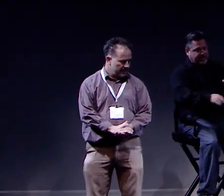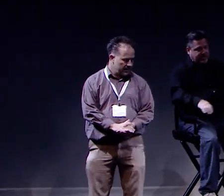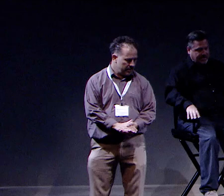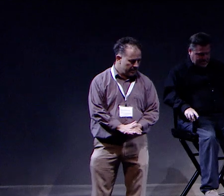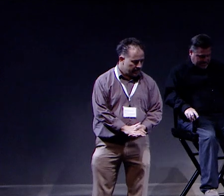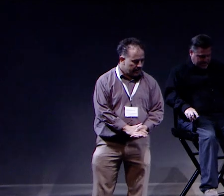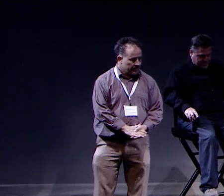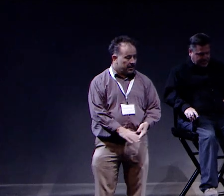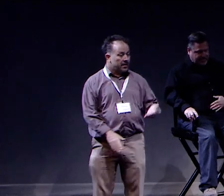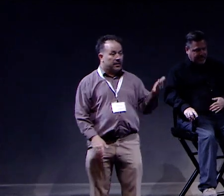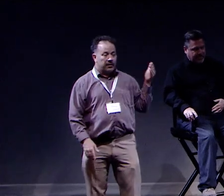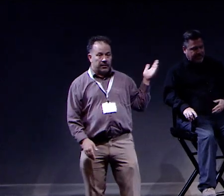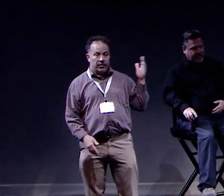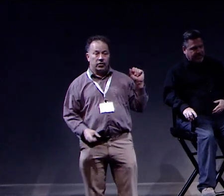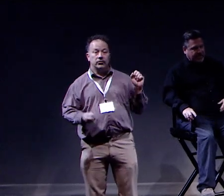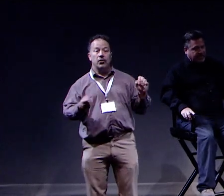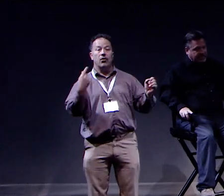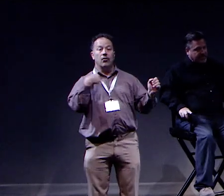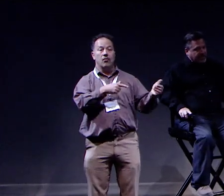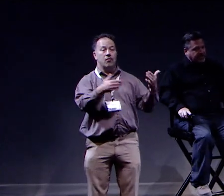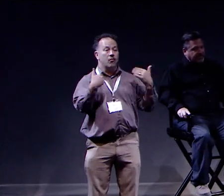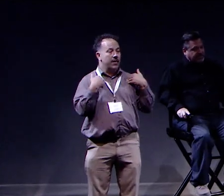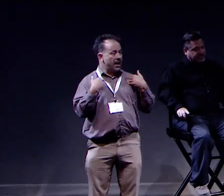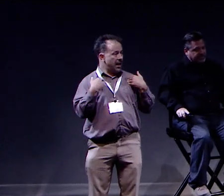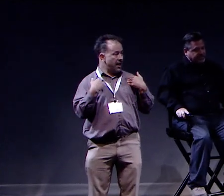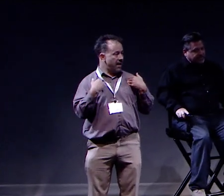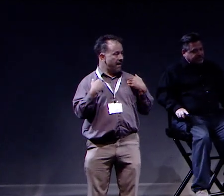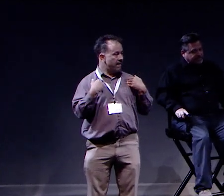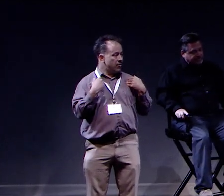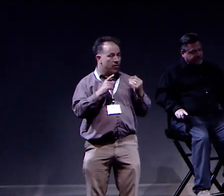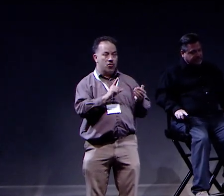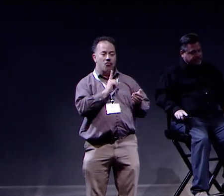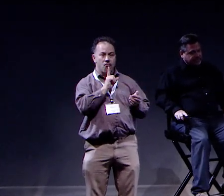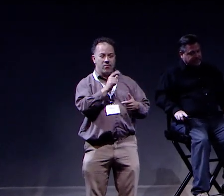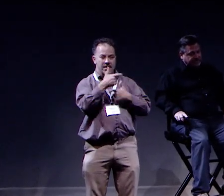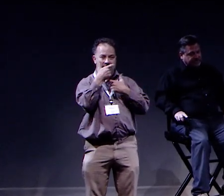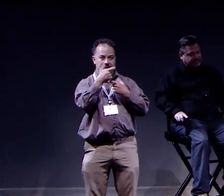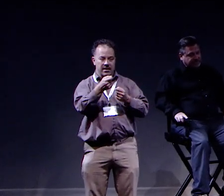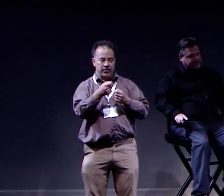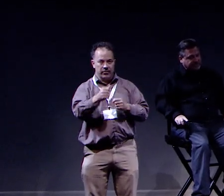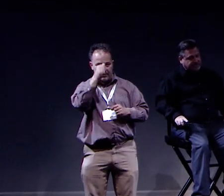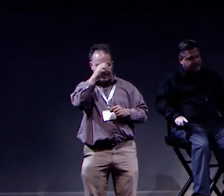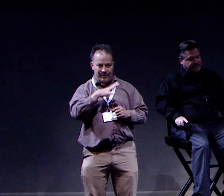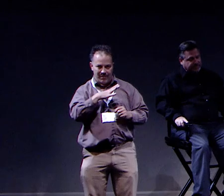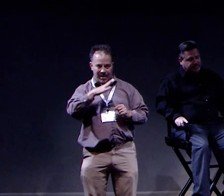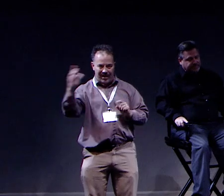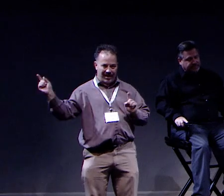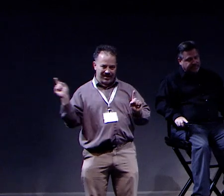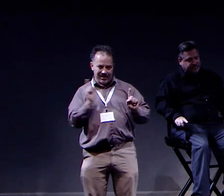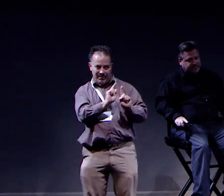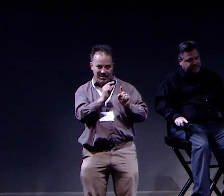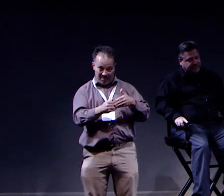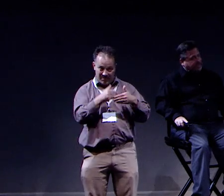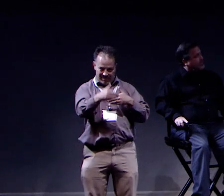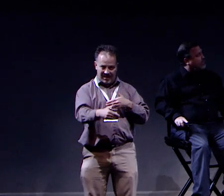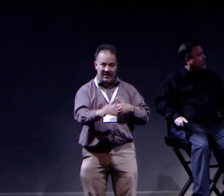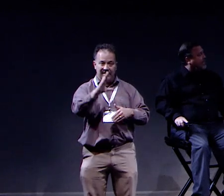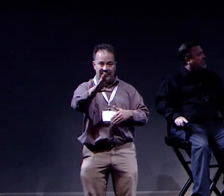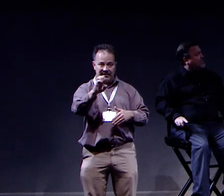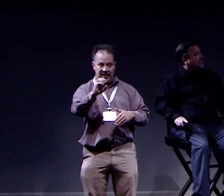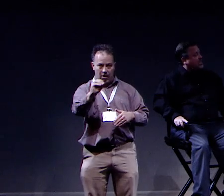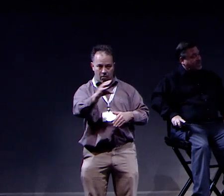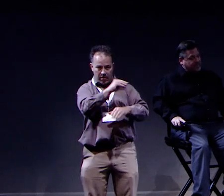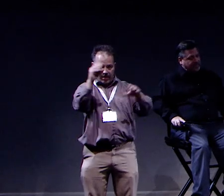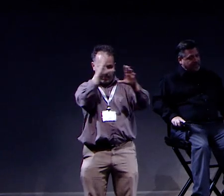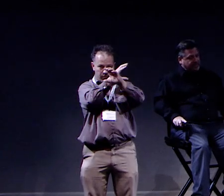There we go. So we have a really interesting gentleman coming up next. He is the CEO and